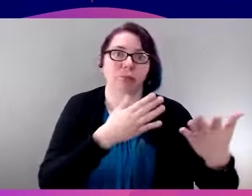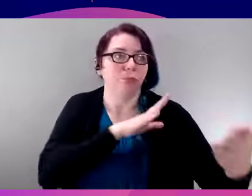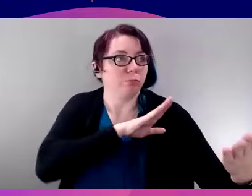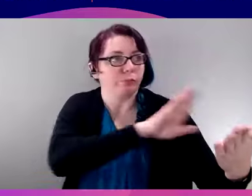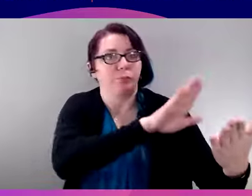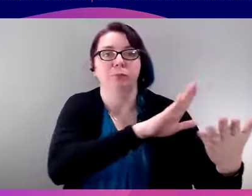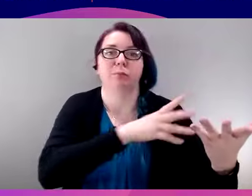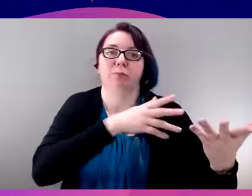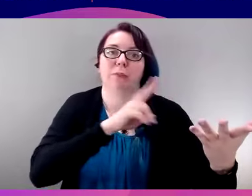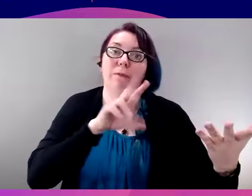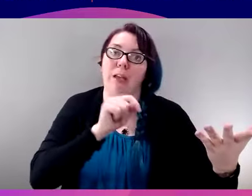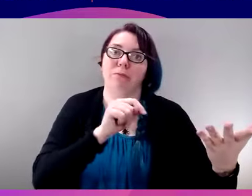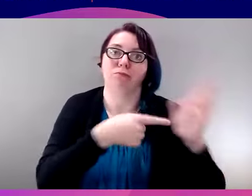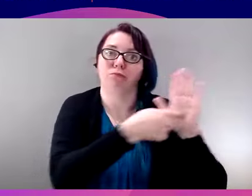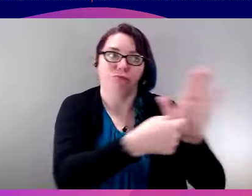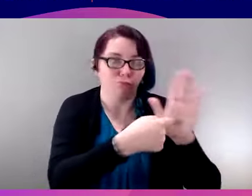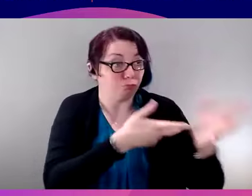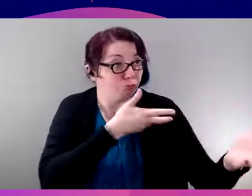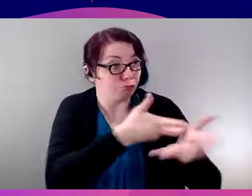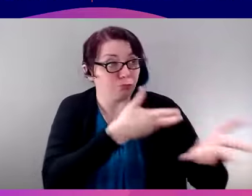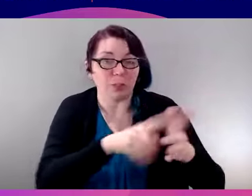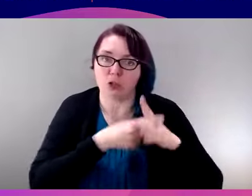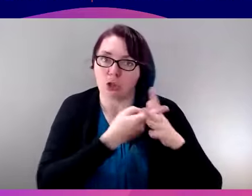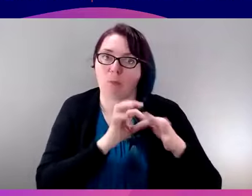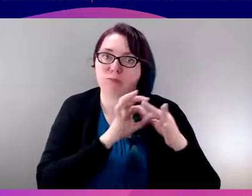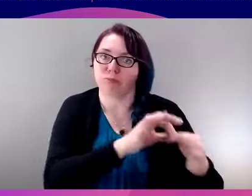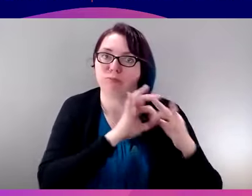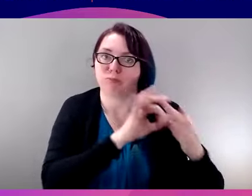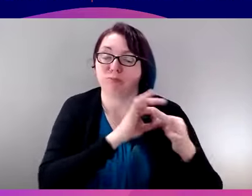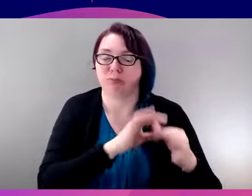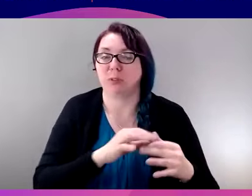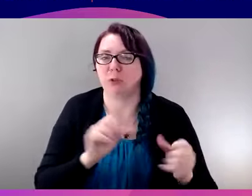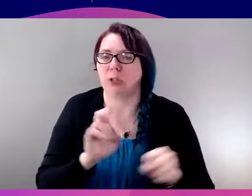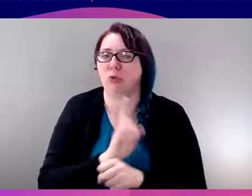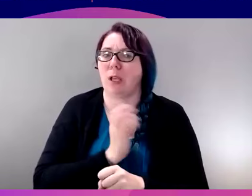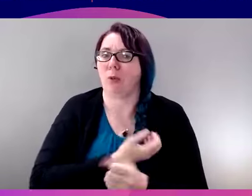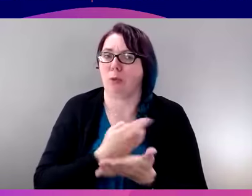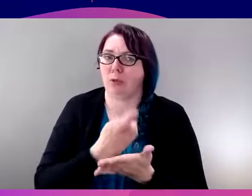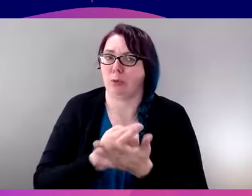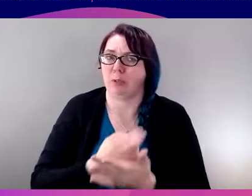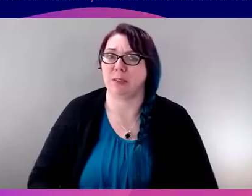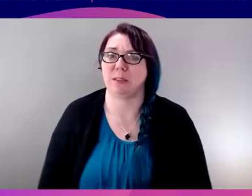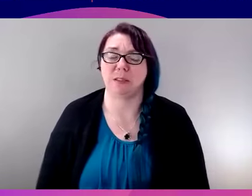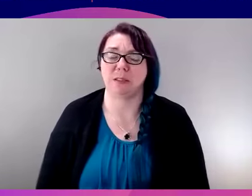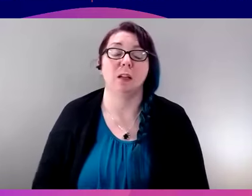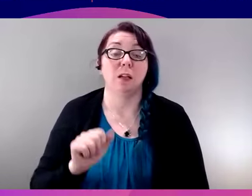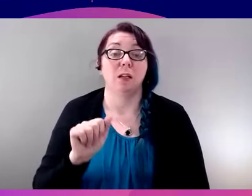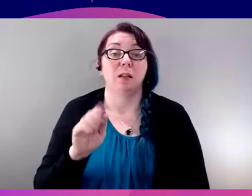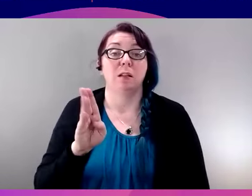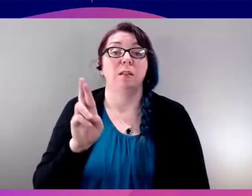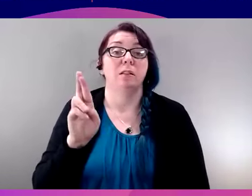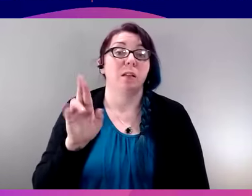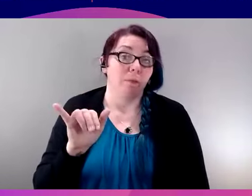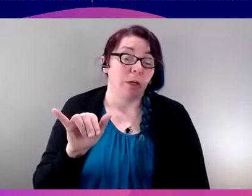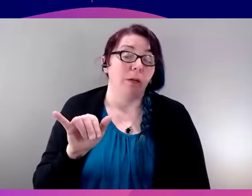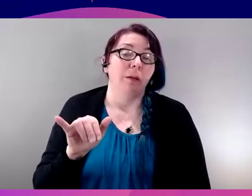Thank you, thank you. It's a very good idea, and I also want to take some time to shout out the community veterinary outreach